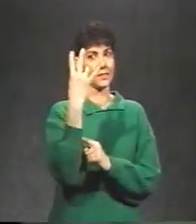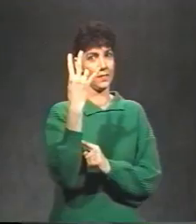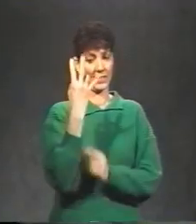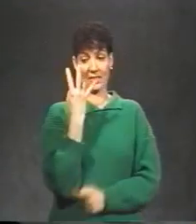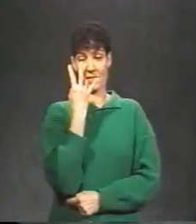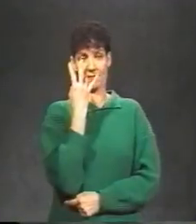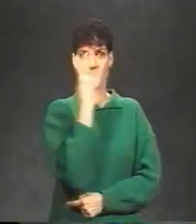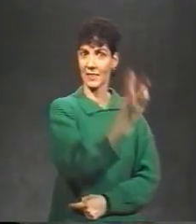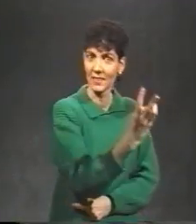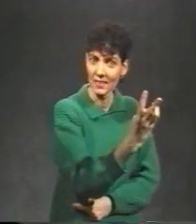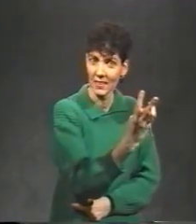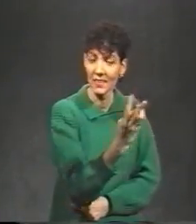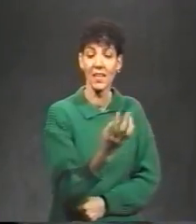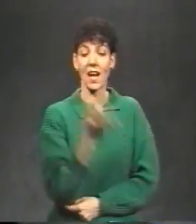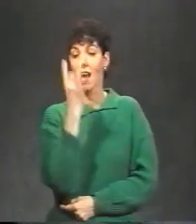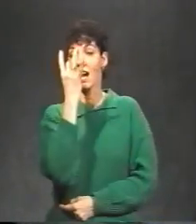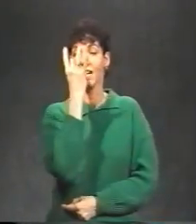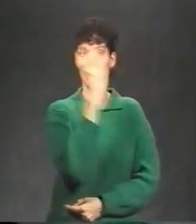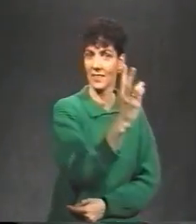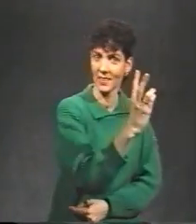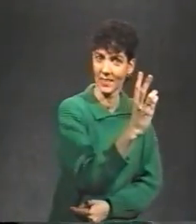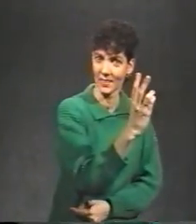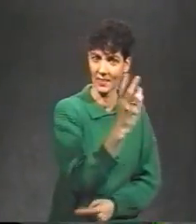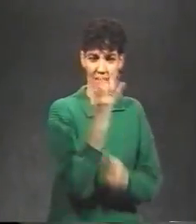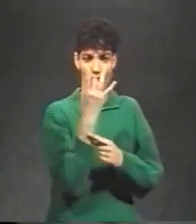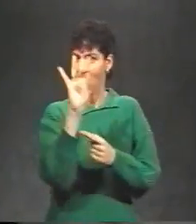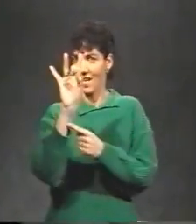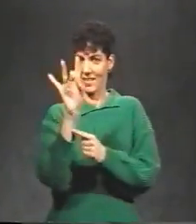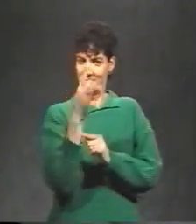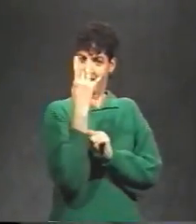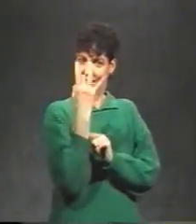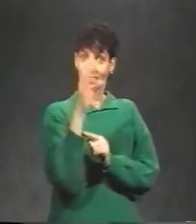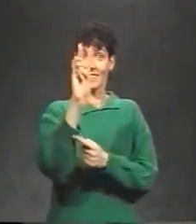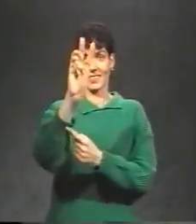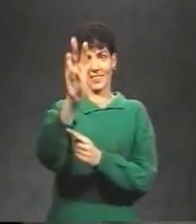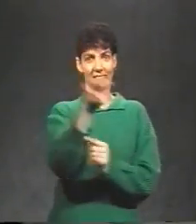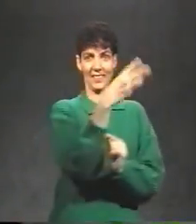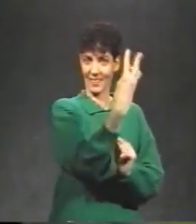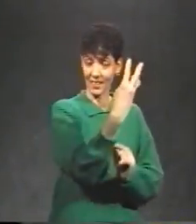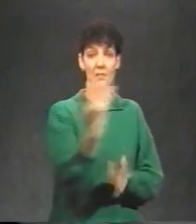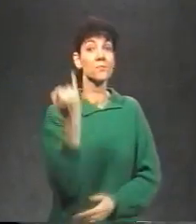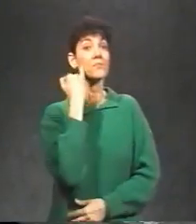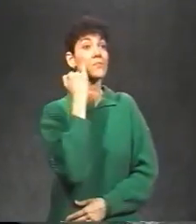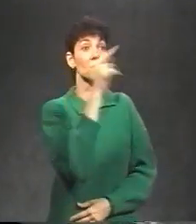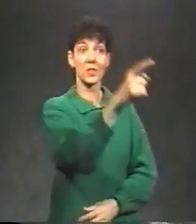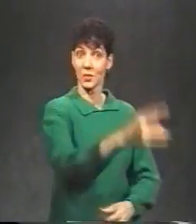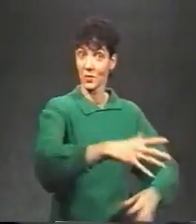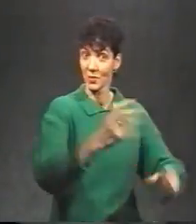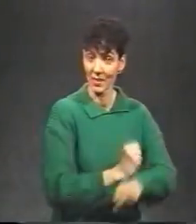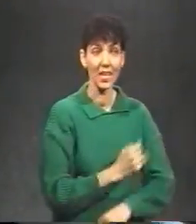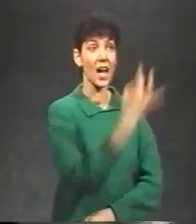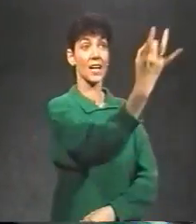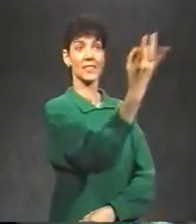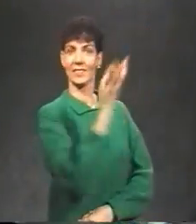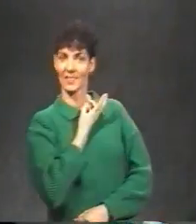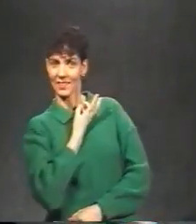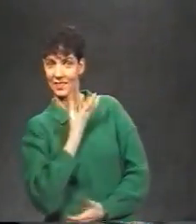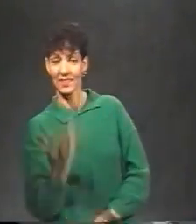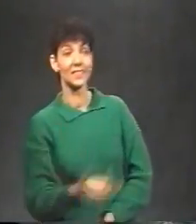9. In a neutral rendition, the scores are produced in front of the signer, each team's score produced either to the